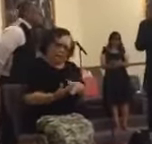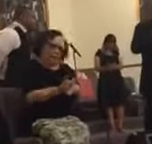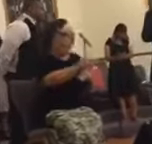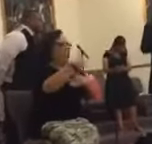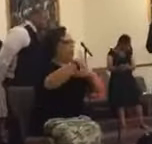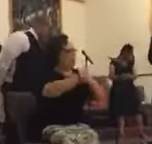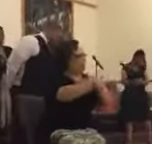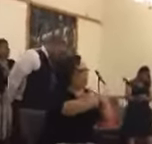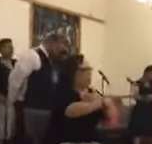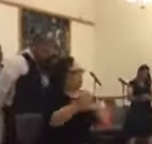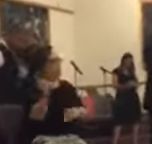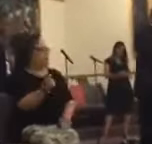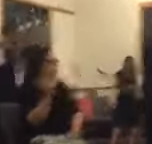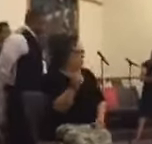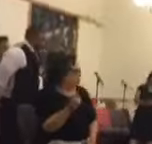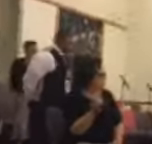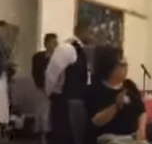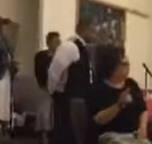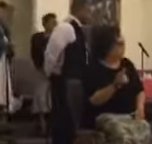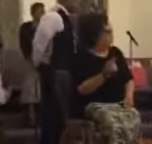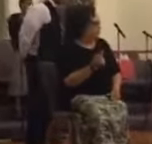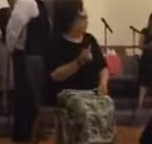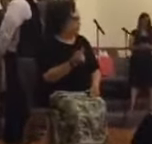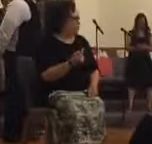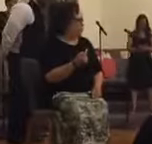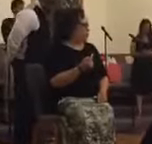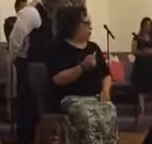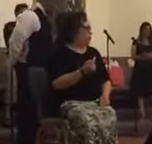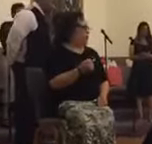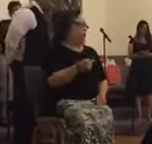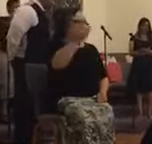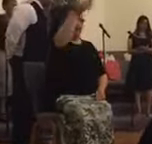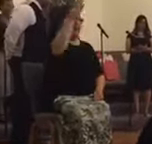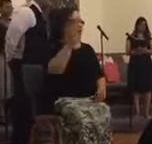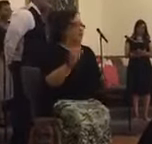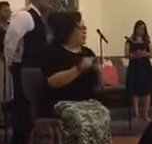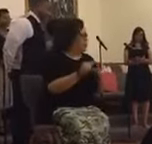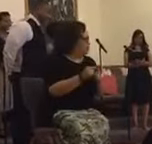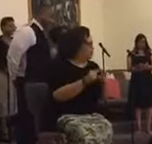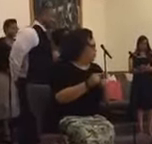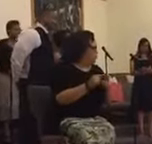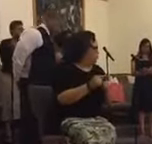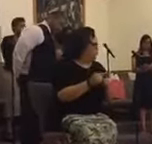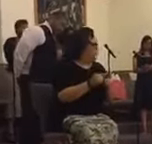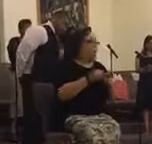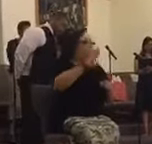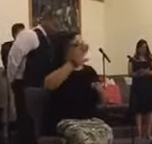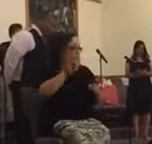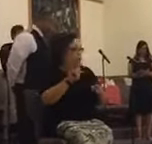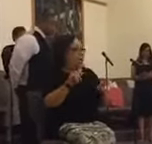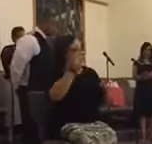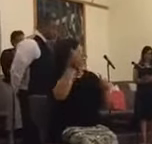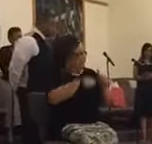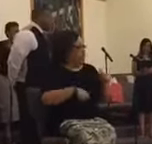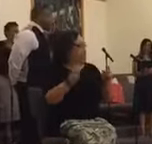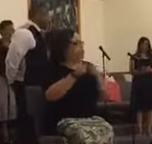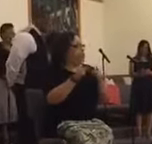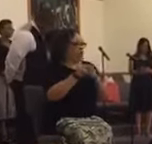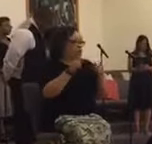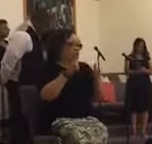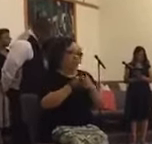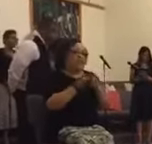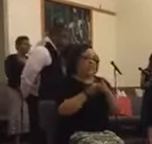bread alone, but by every word that proceeded out of the mouth of